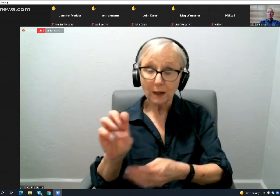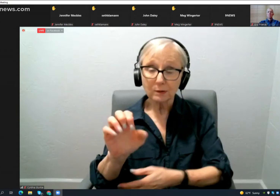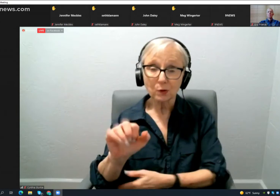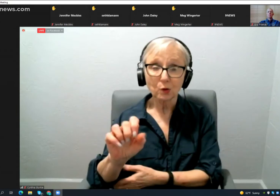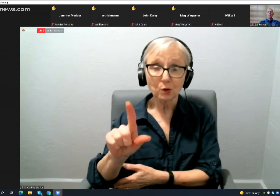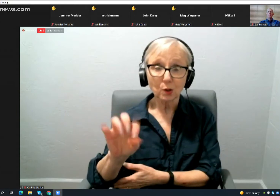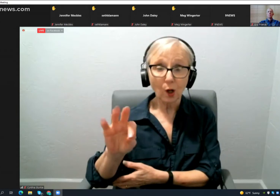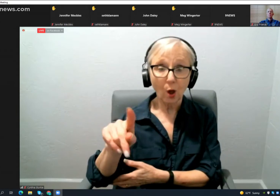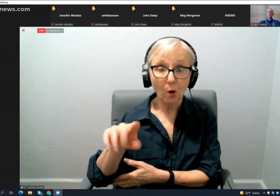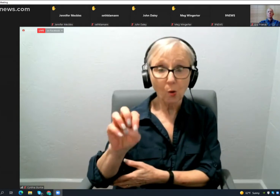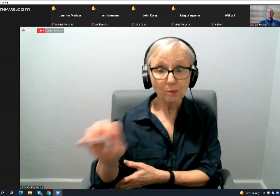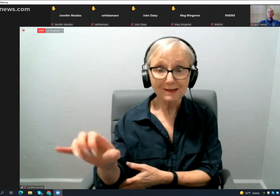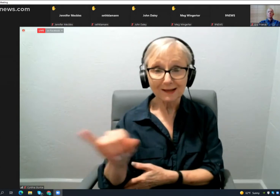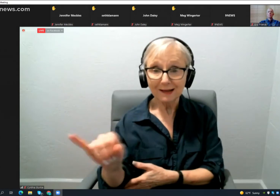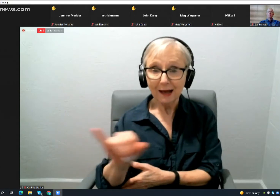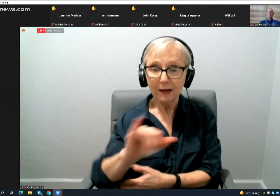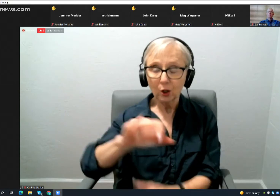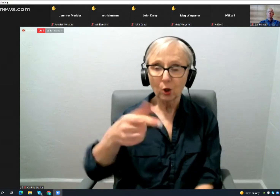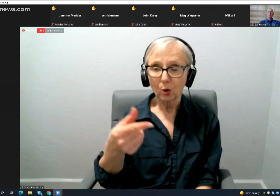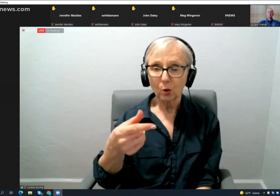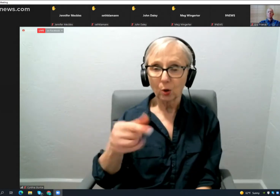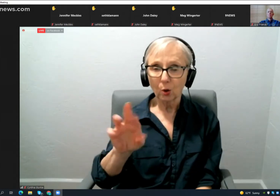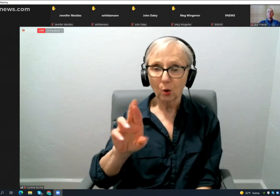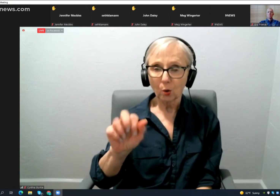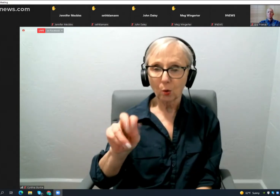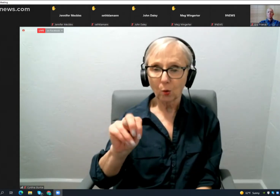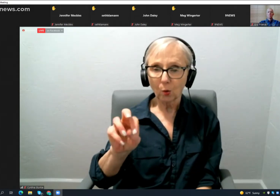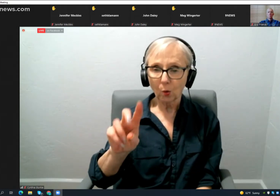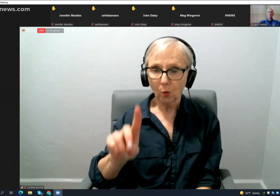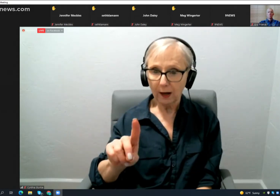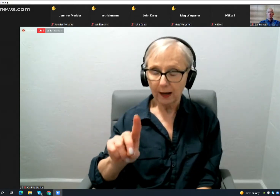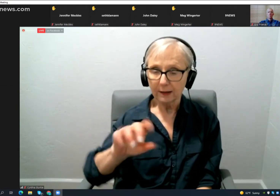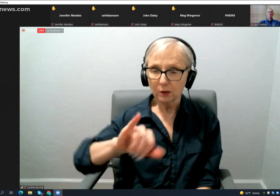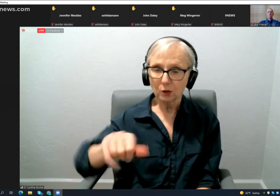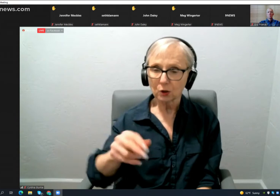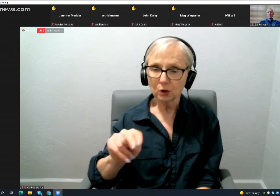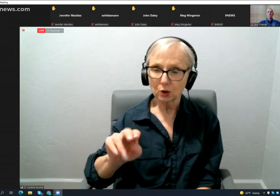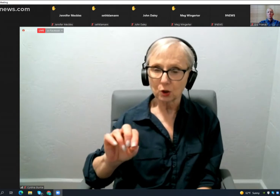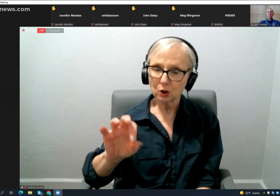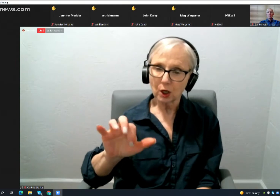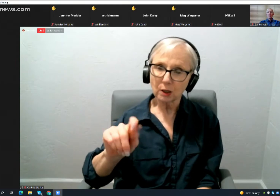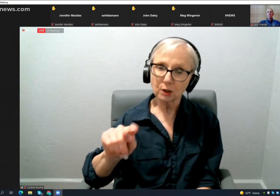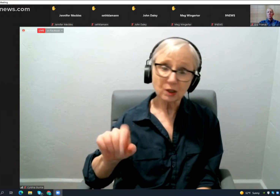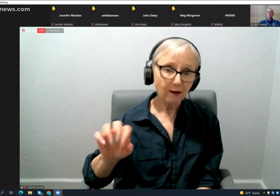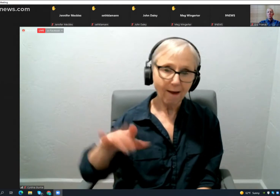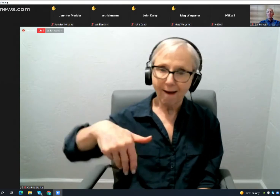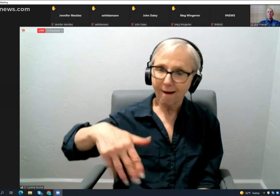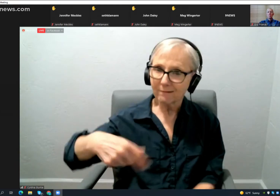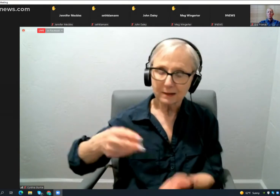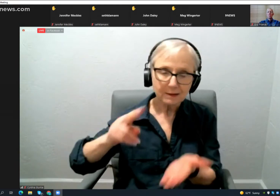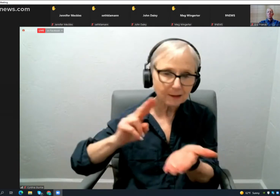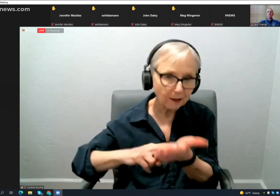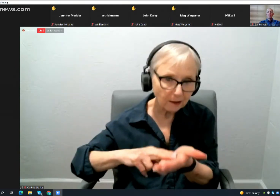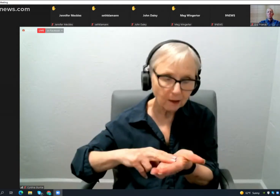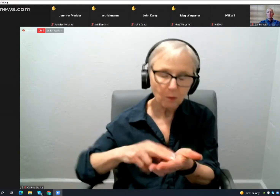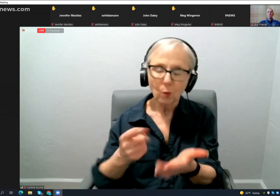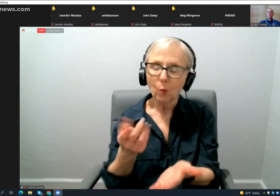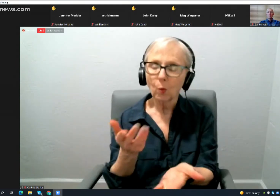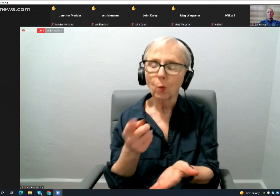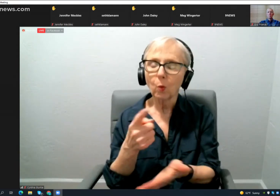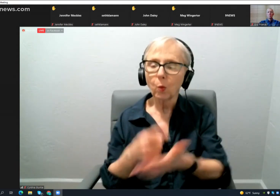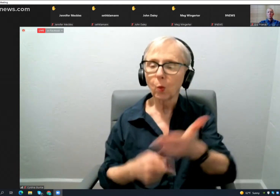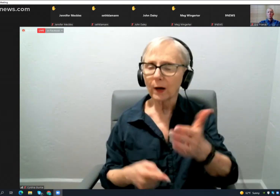Junction that aren't necessarily, it looks like, signed up for this stuff. So what is the state doing to expand wastewater